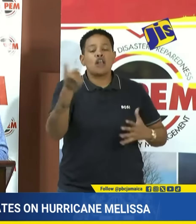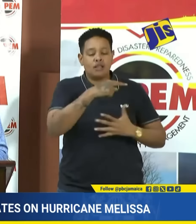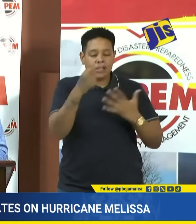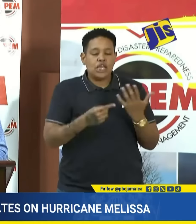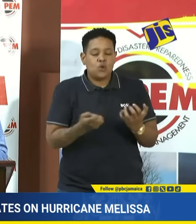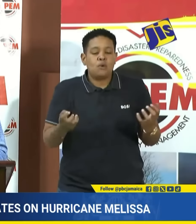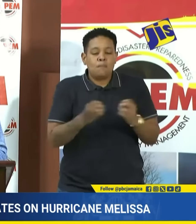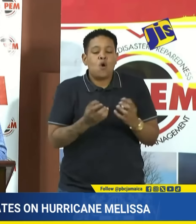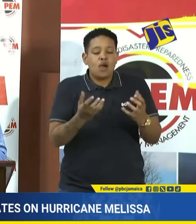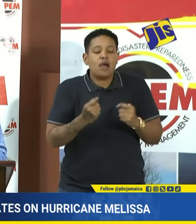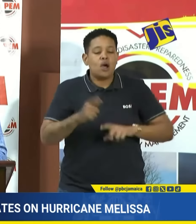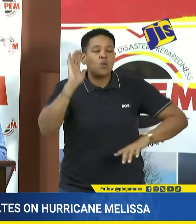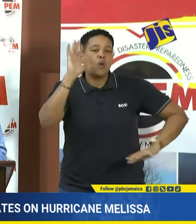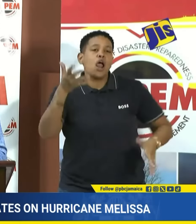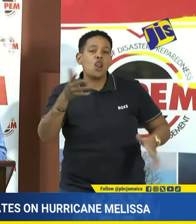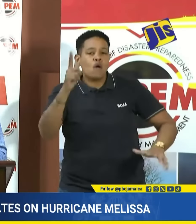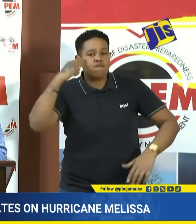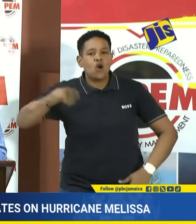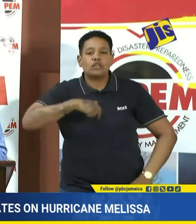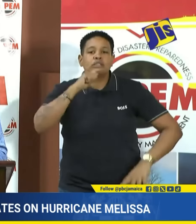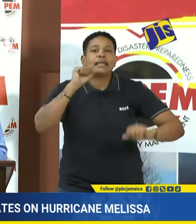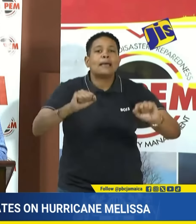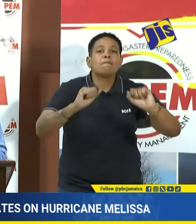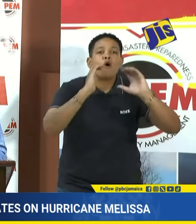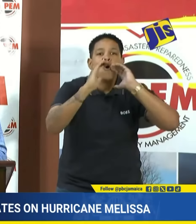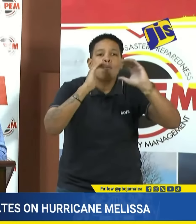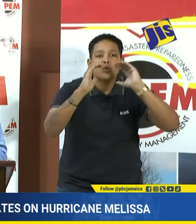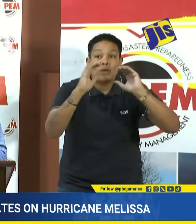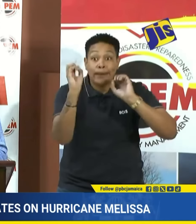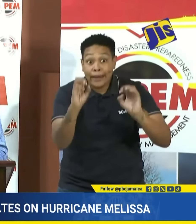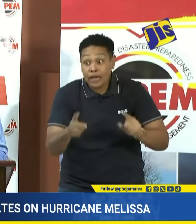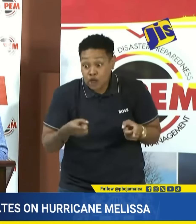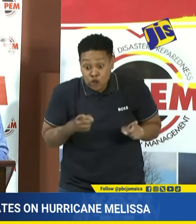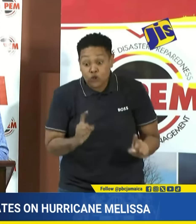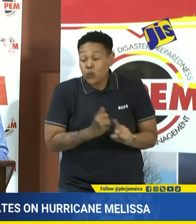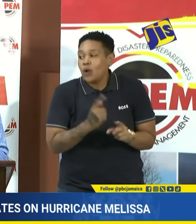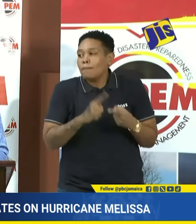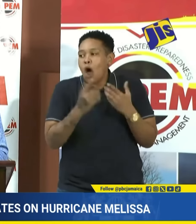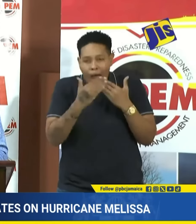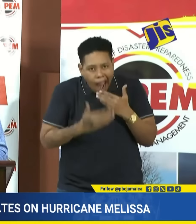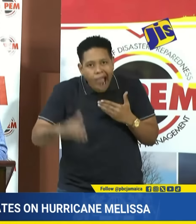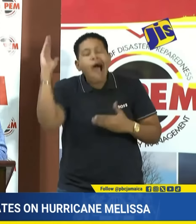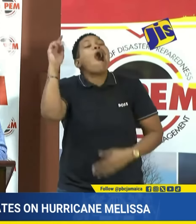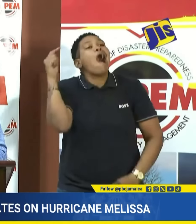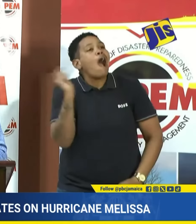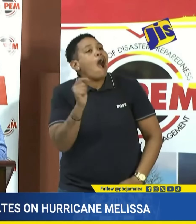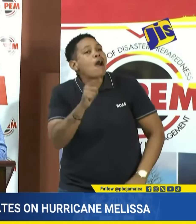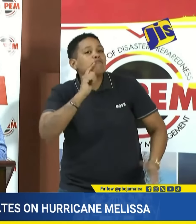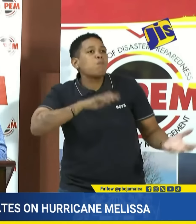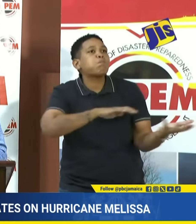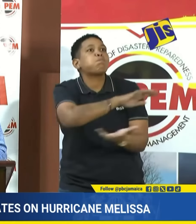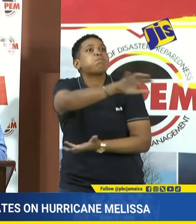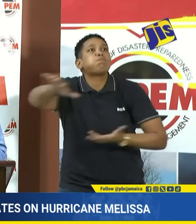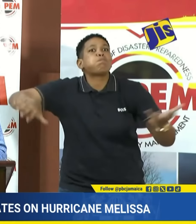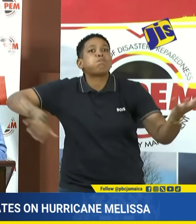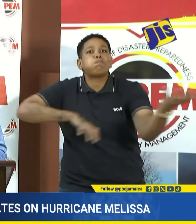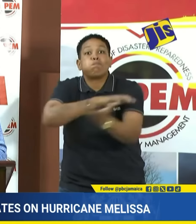of equipment that will allow for us to be able to communicate during and after the